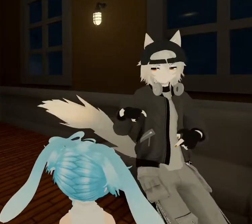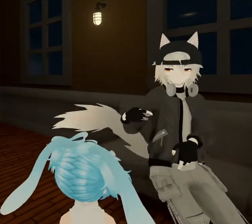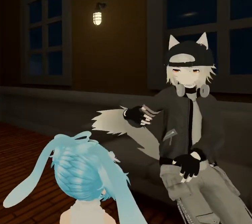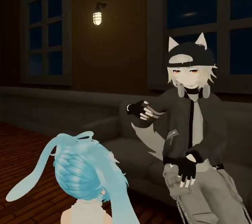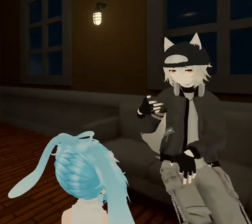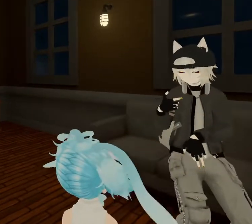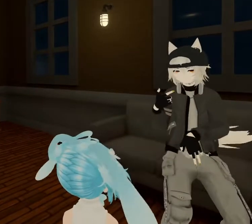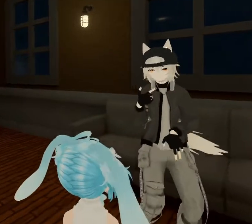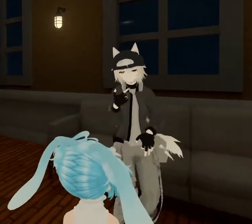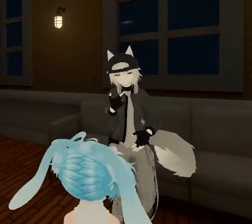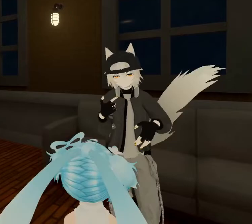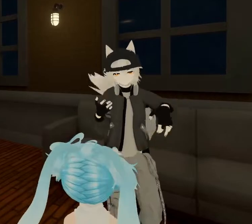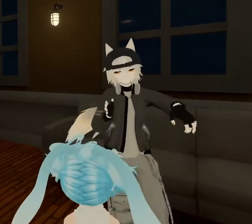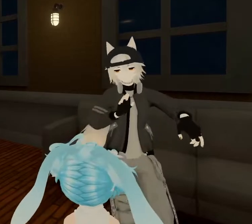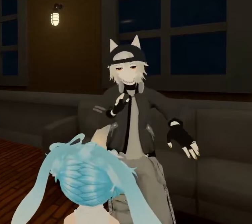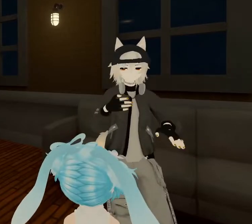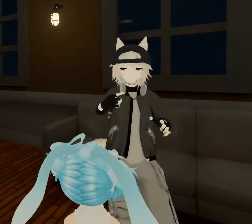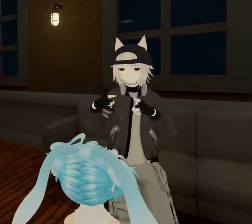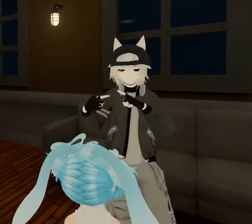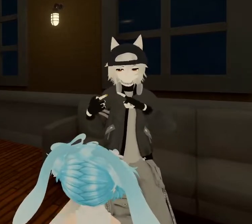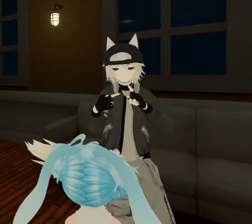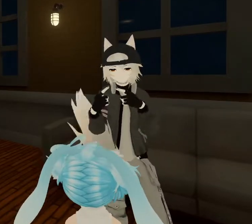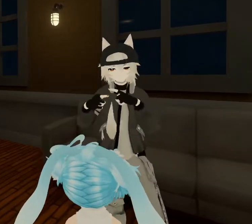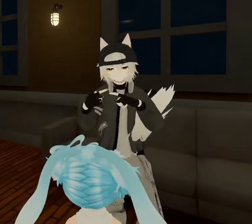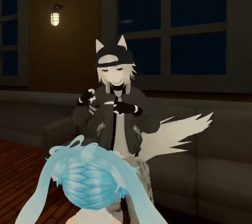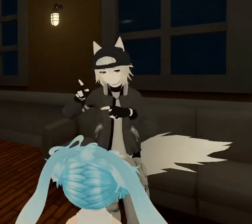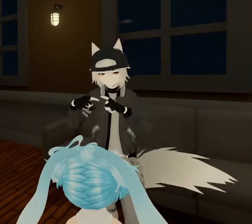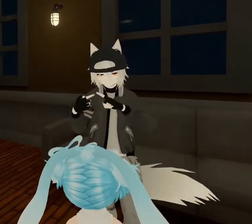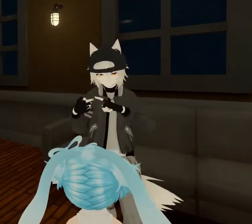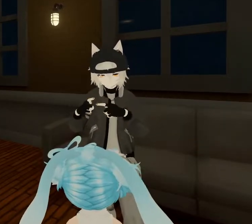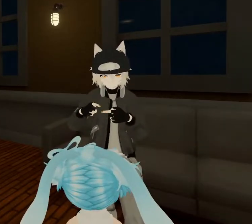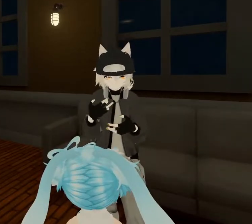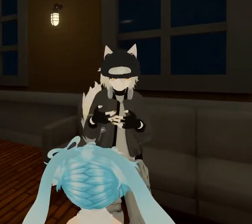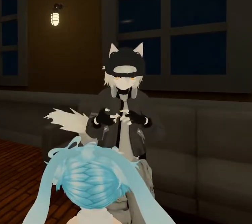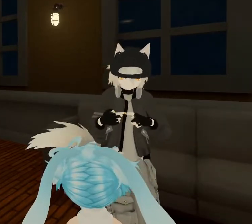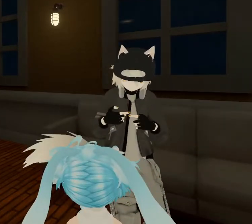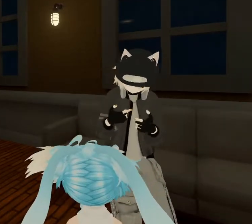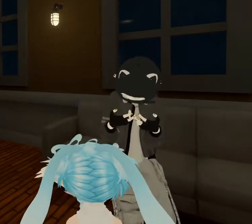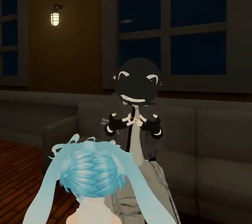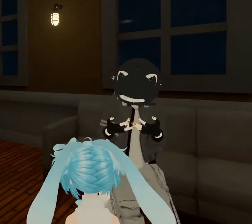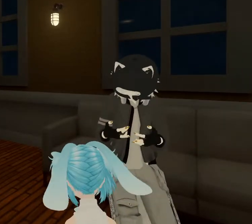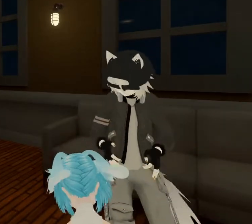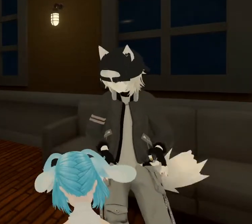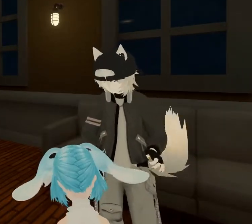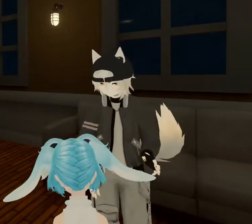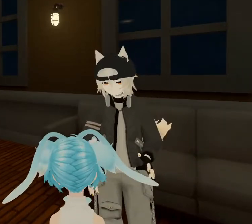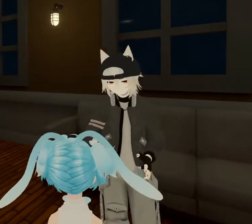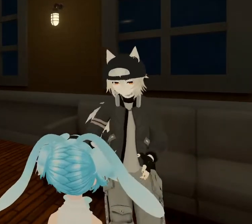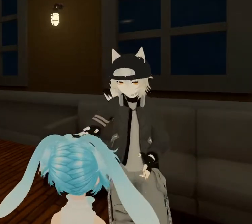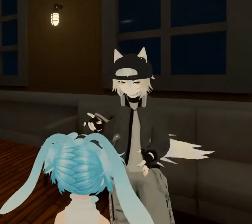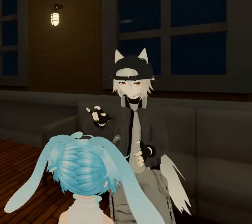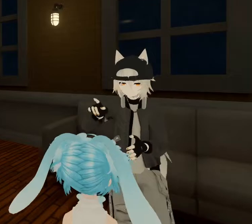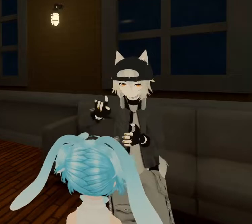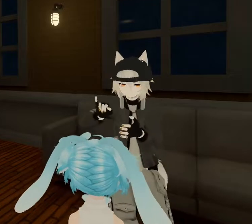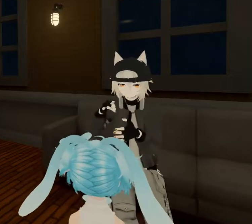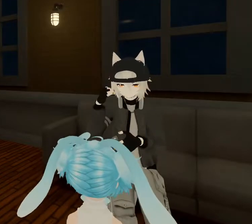are you's done, like that one. There's also ones where it's like straight out like that, but it's basically emotion is